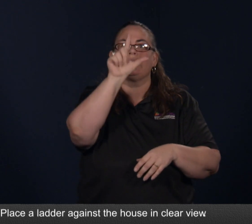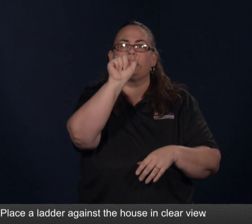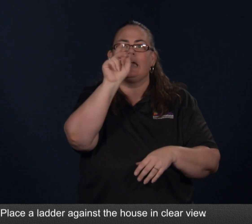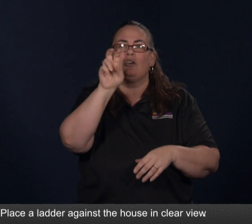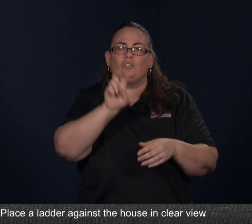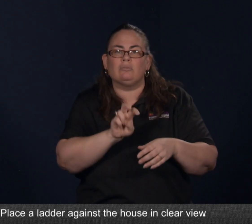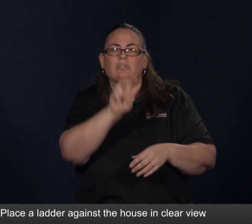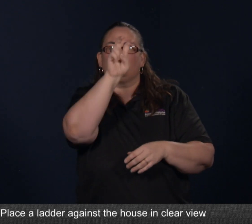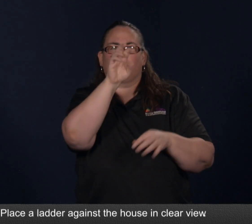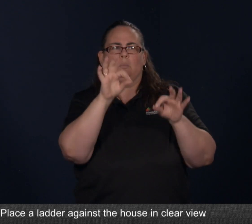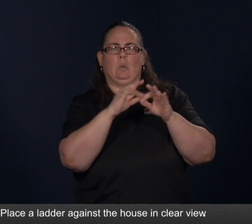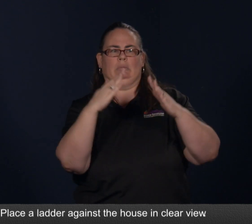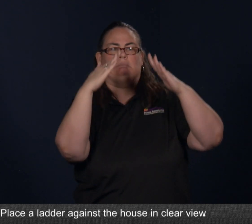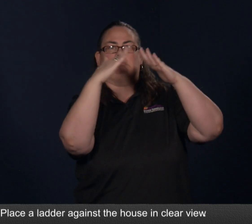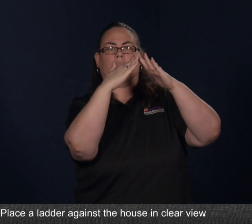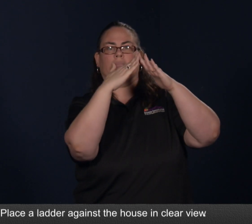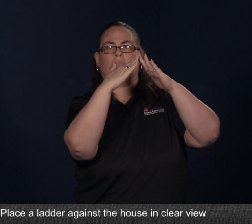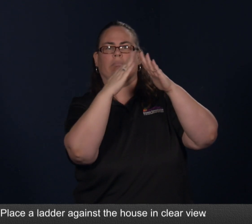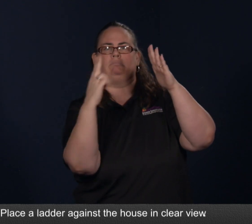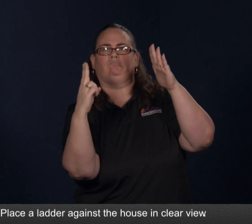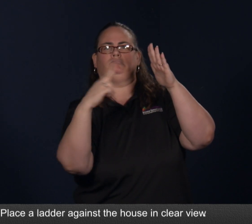Place a ladder against the house in clear view.